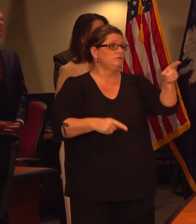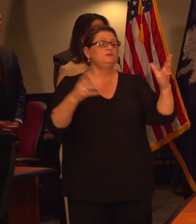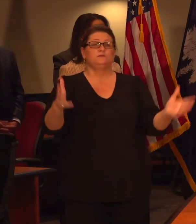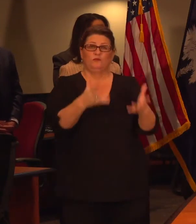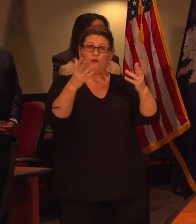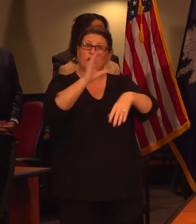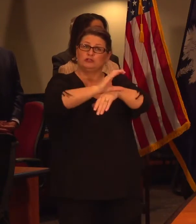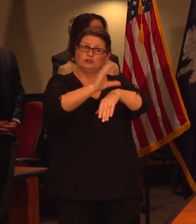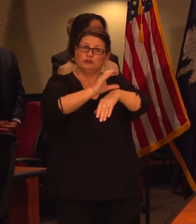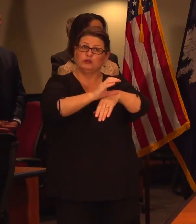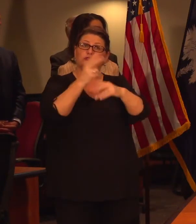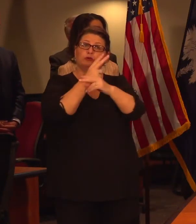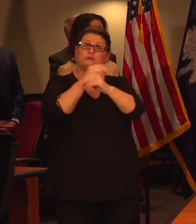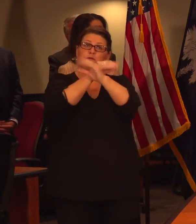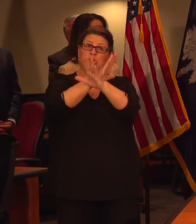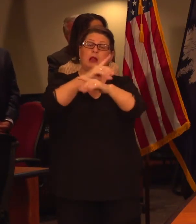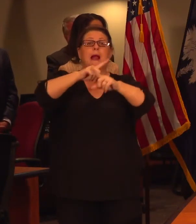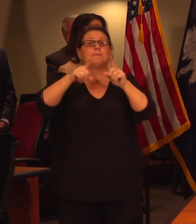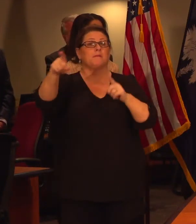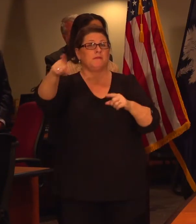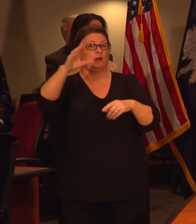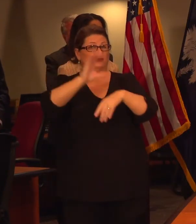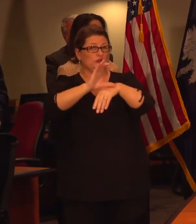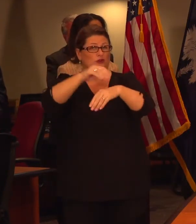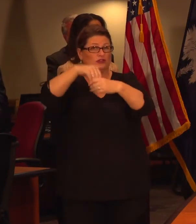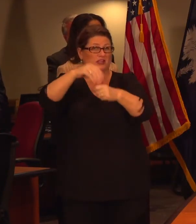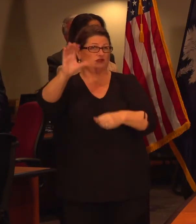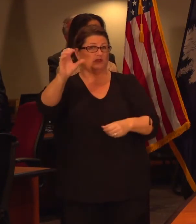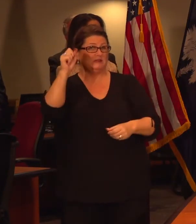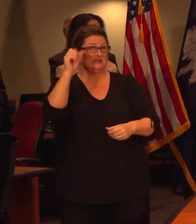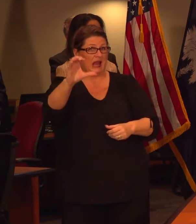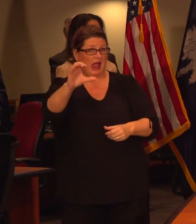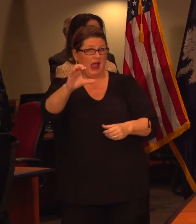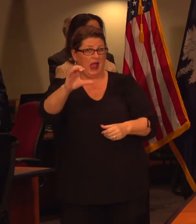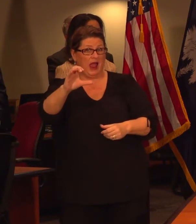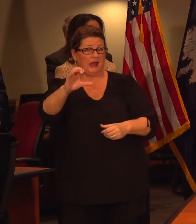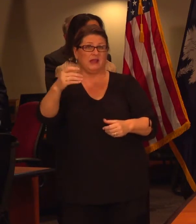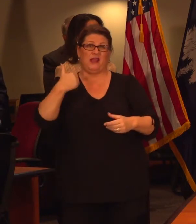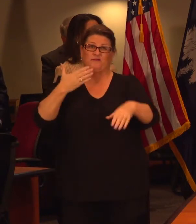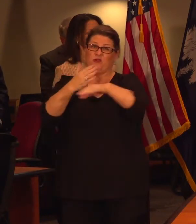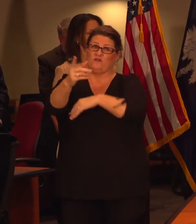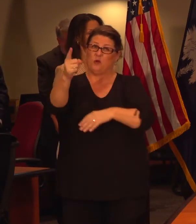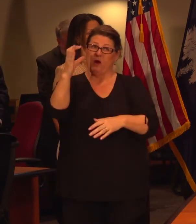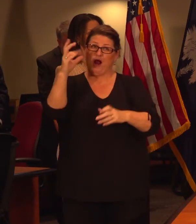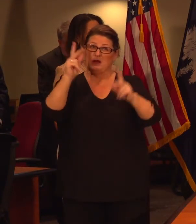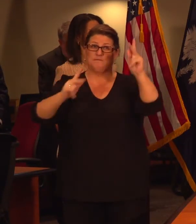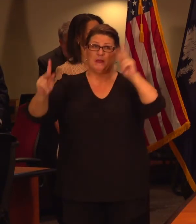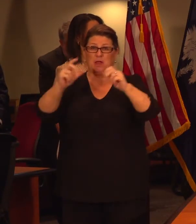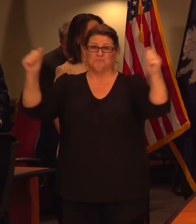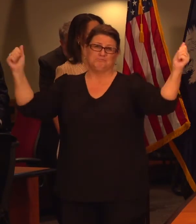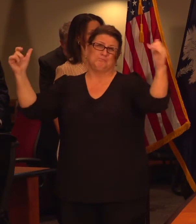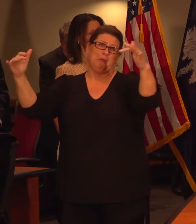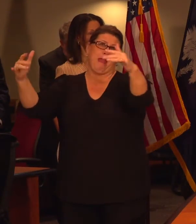their services online. Well, a church in Charleston held a service yesterday of more than 100 people who were not social distancing. The pastor said it's his constitutional right